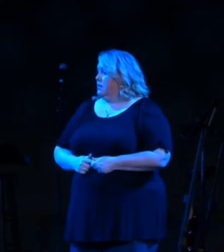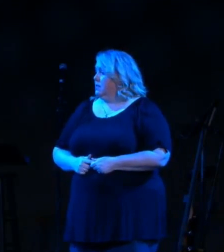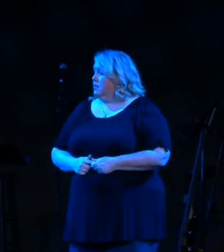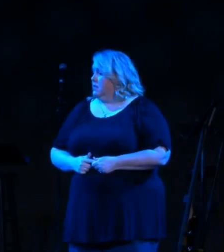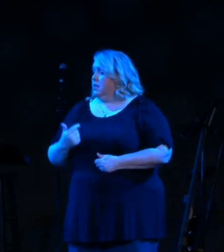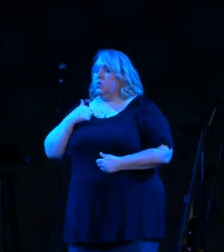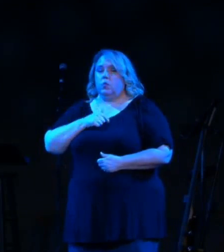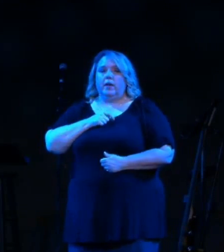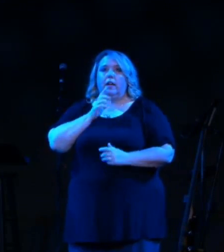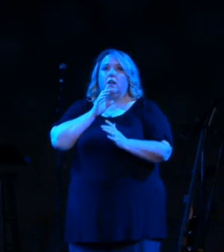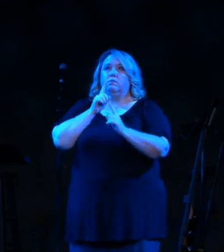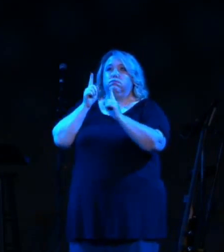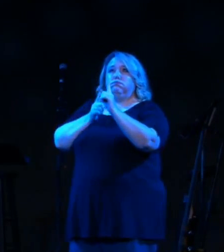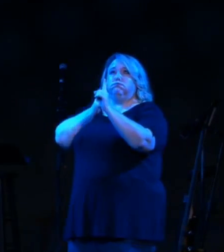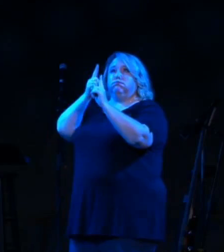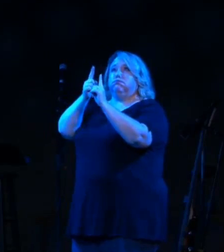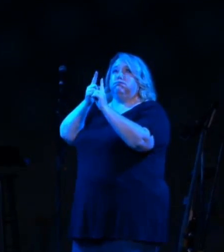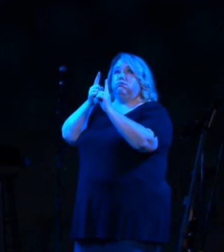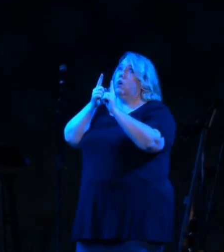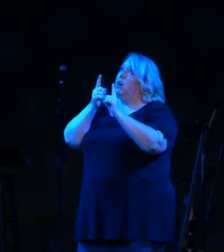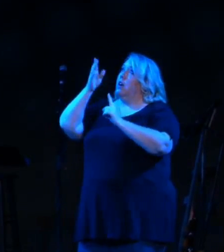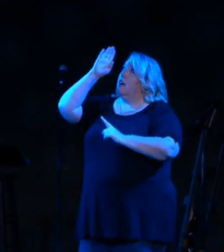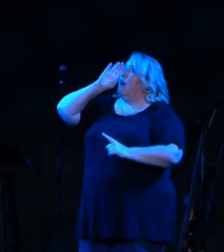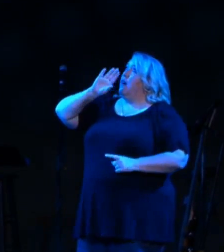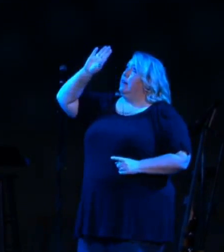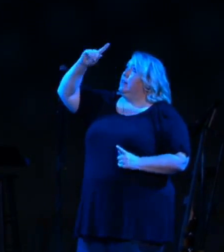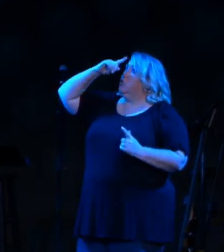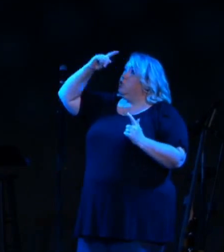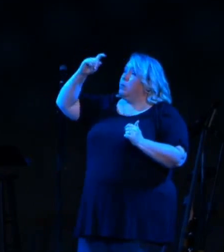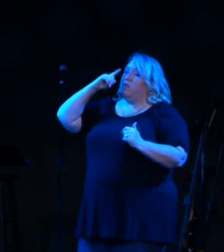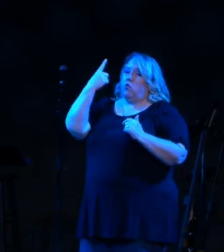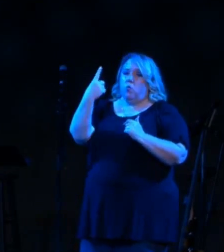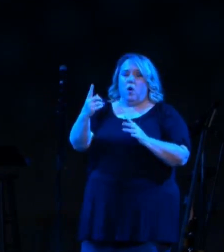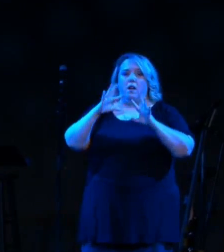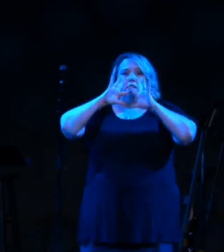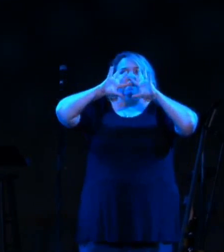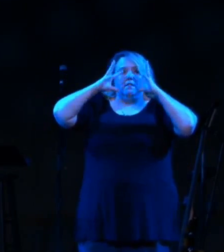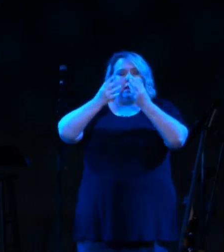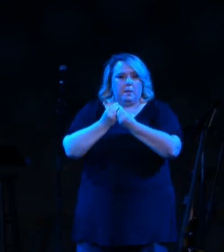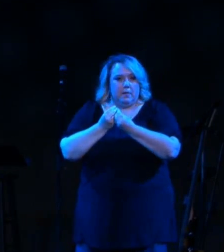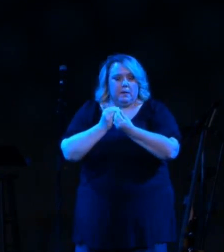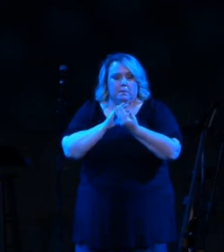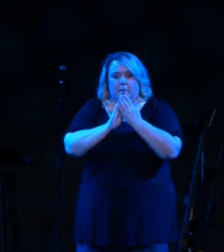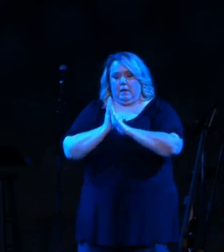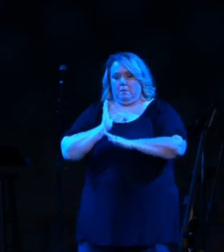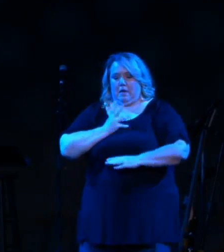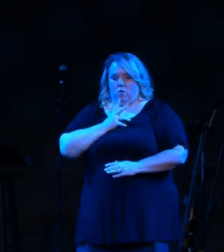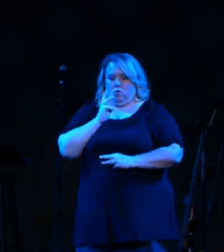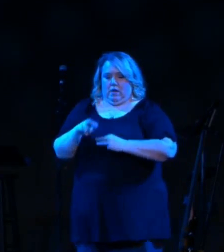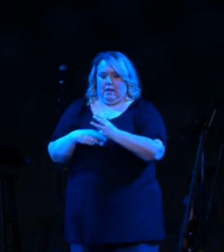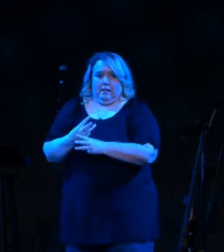we seek to make God's dream of one family our reality.